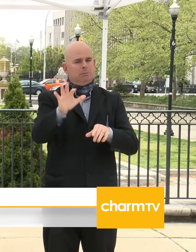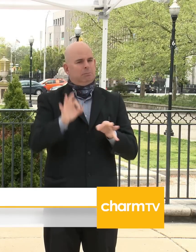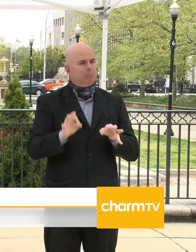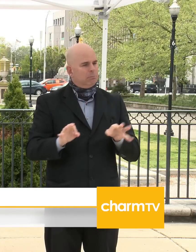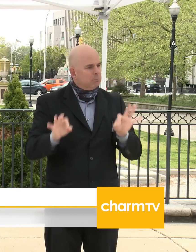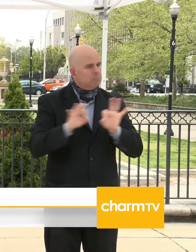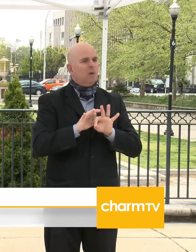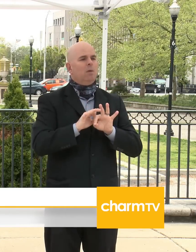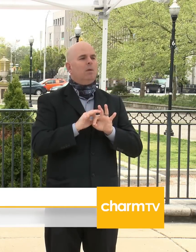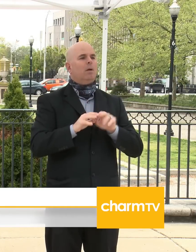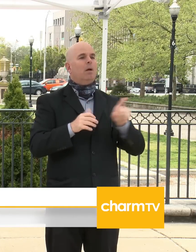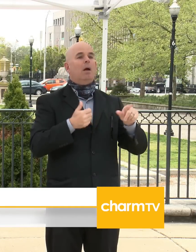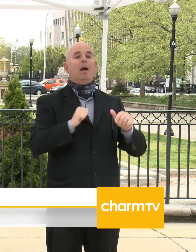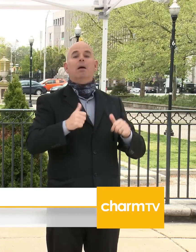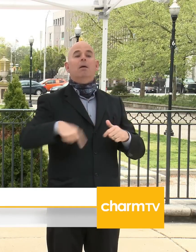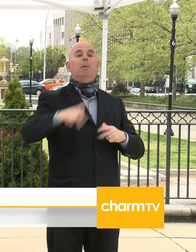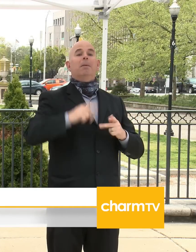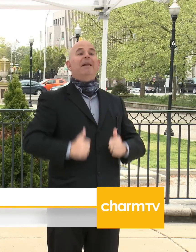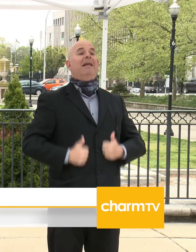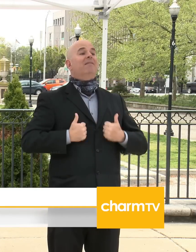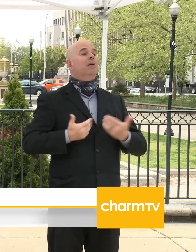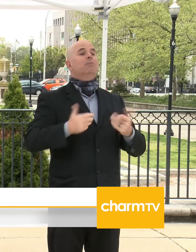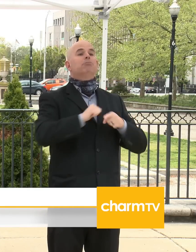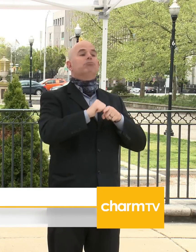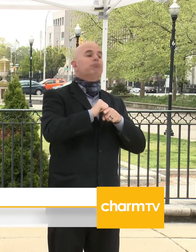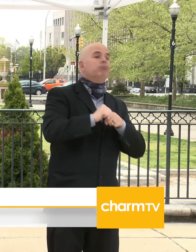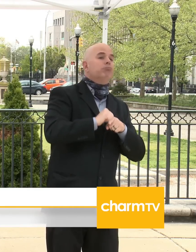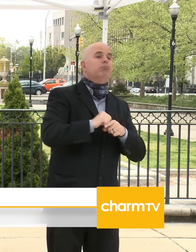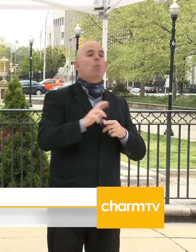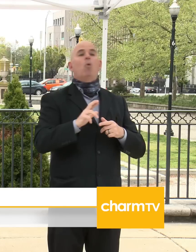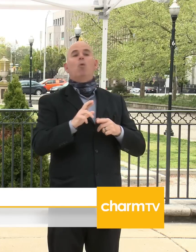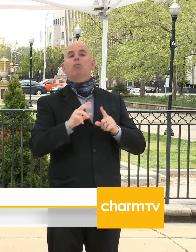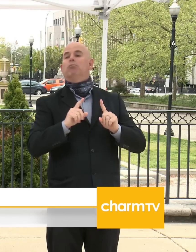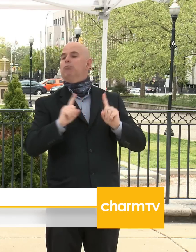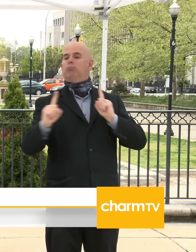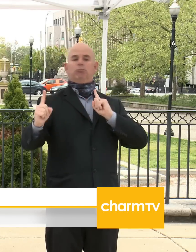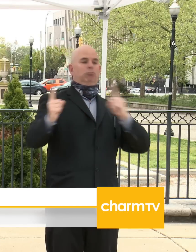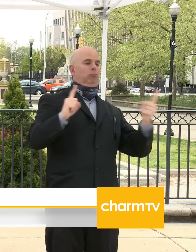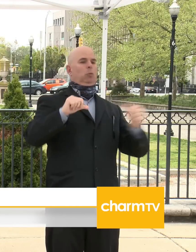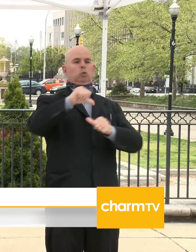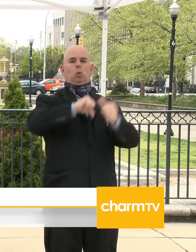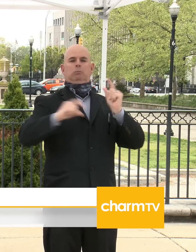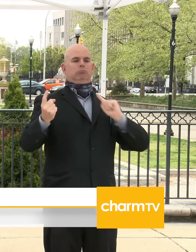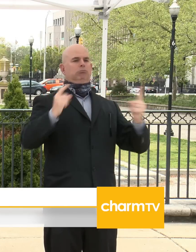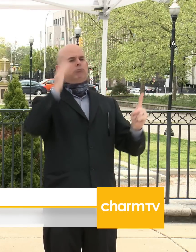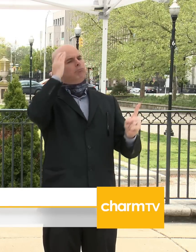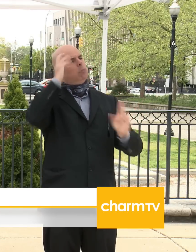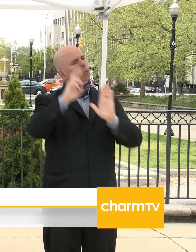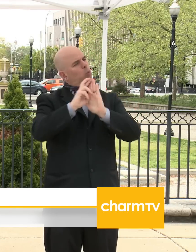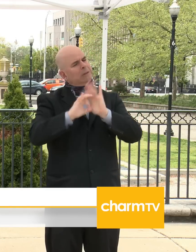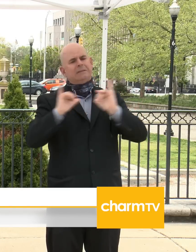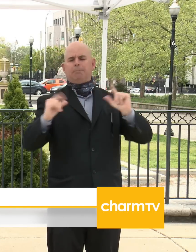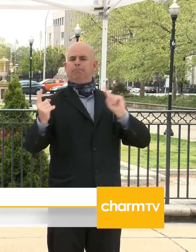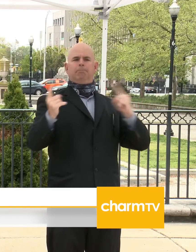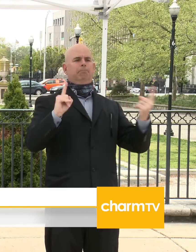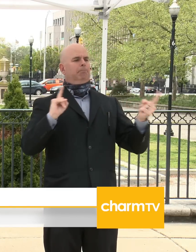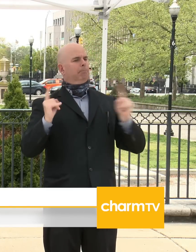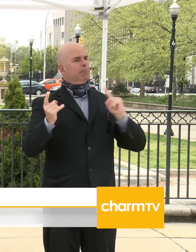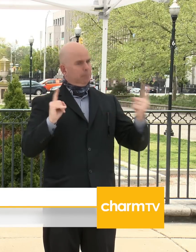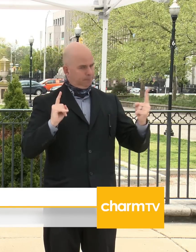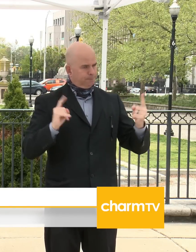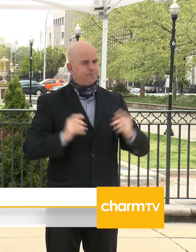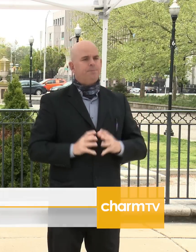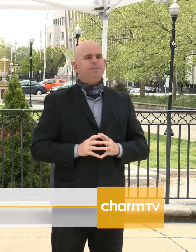while residents continue to practice social distancing and stay at home except for essential reasons, if you are experiencing severe symptoms of